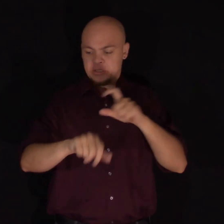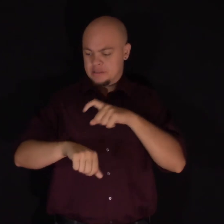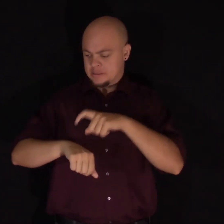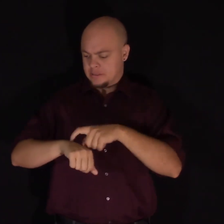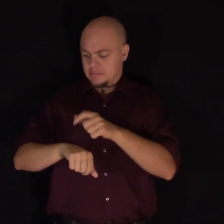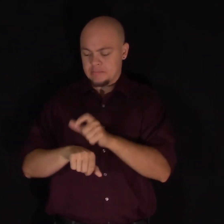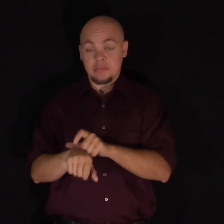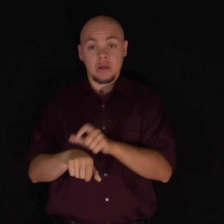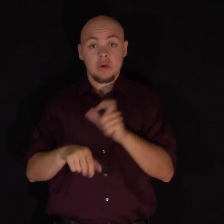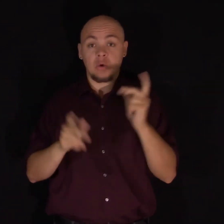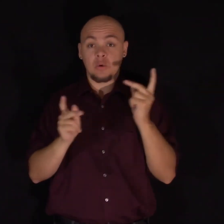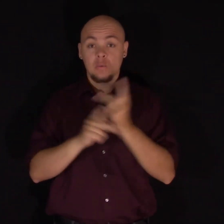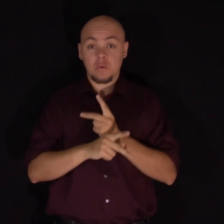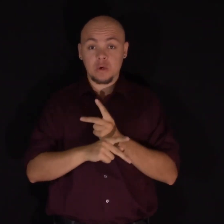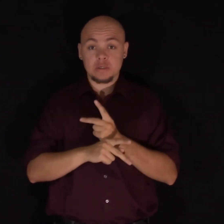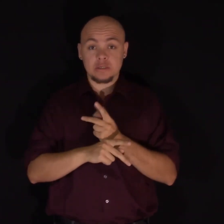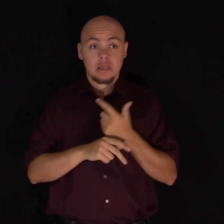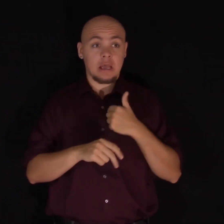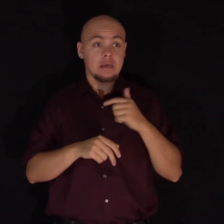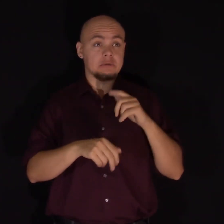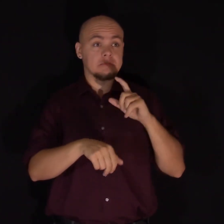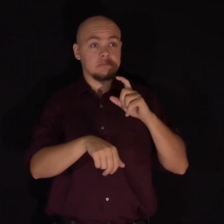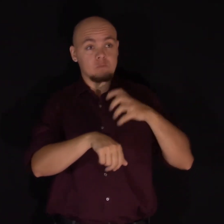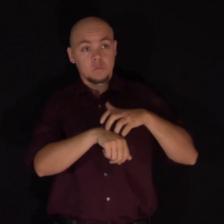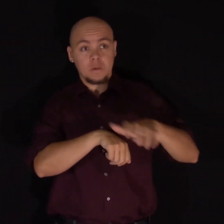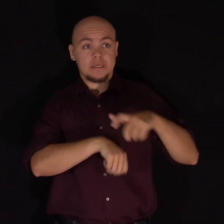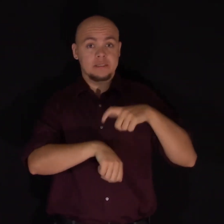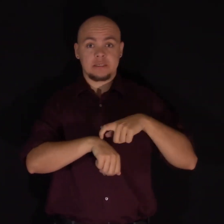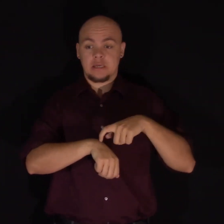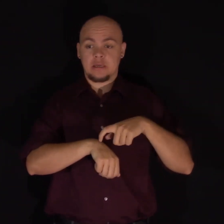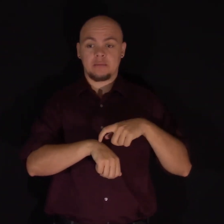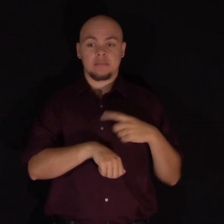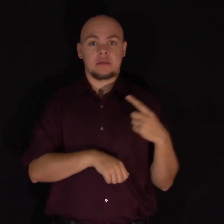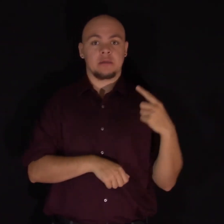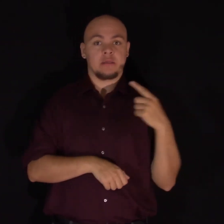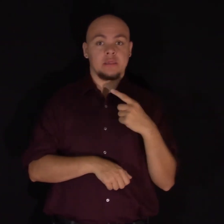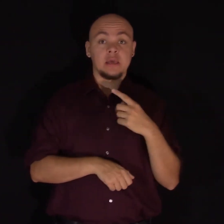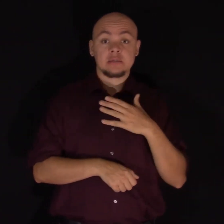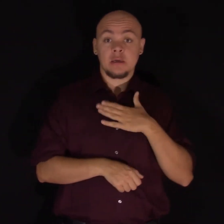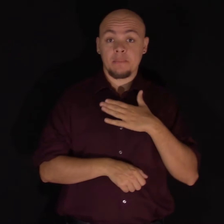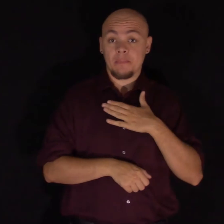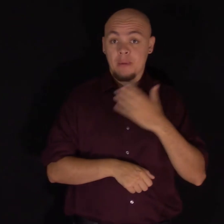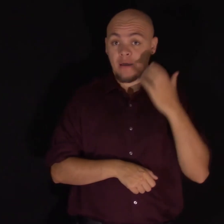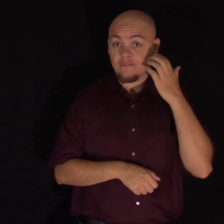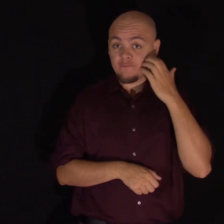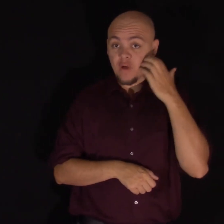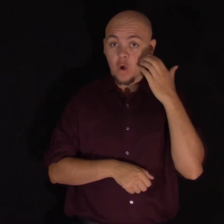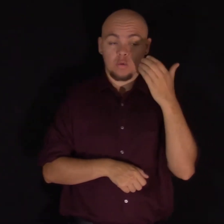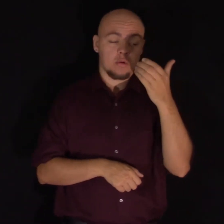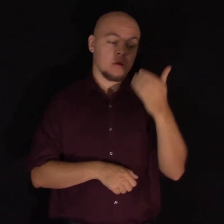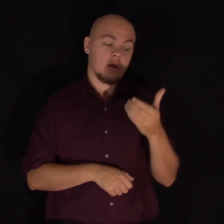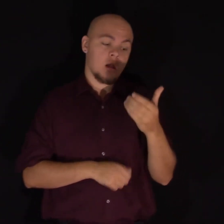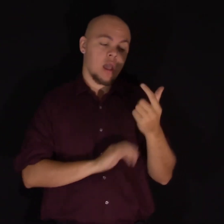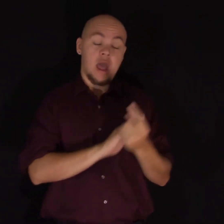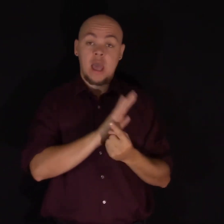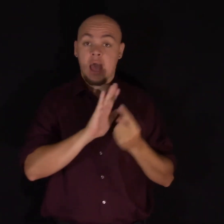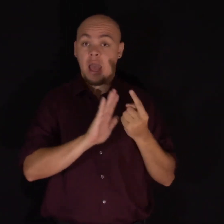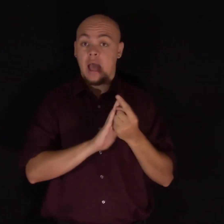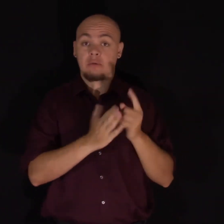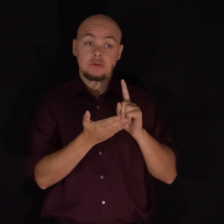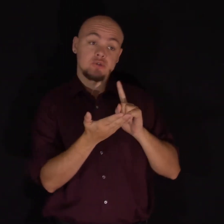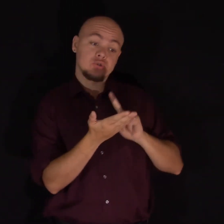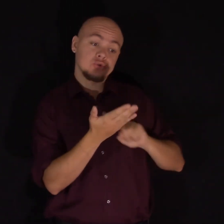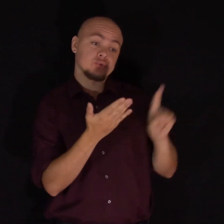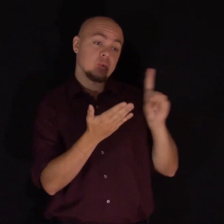time on than anything else. That was this dastardly thing, my phone. I could spend hours on this thing